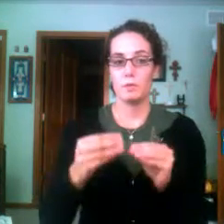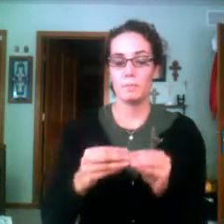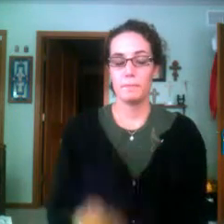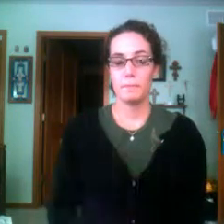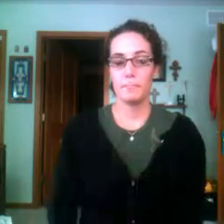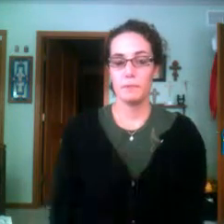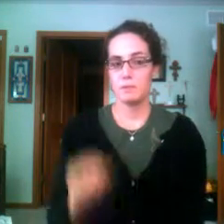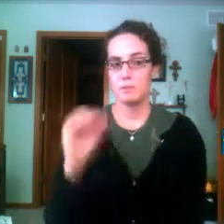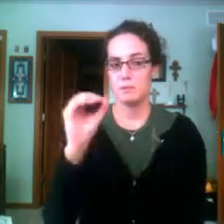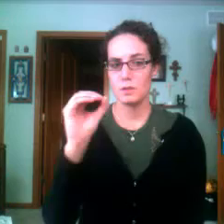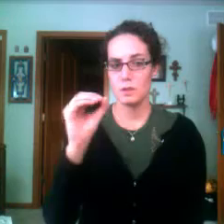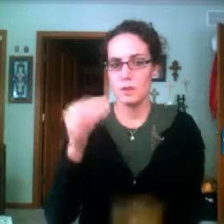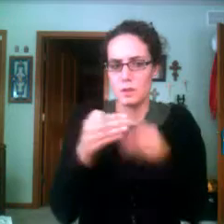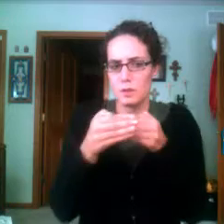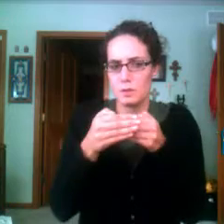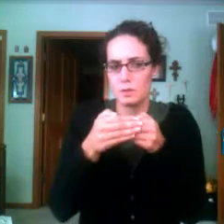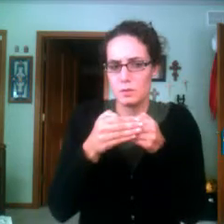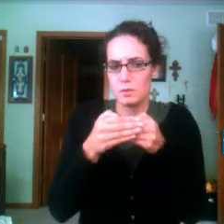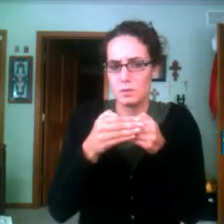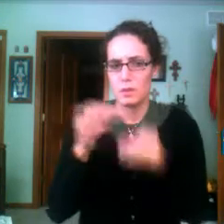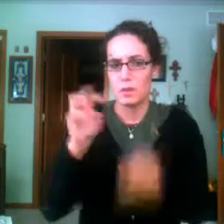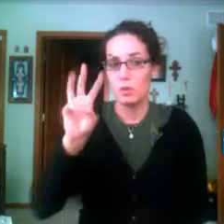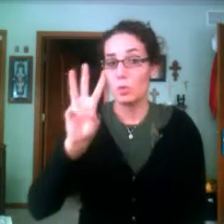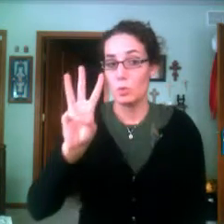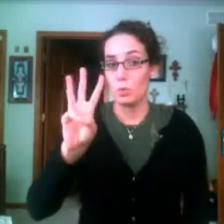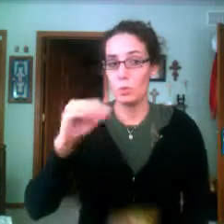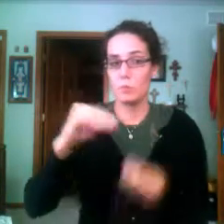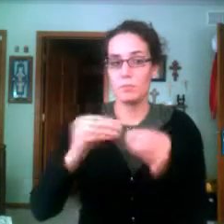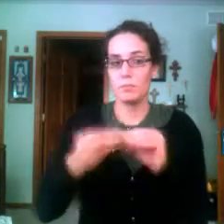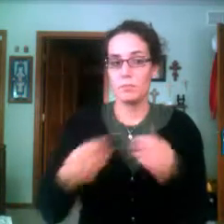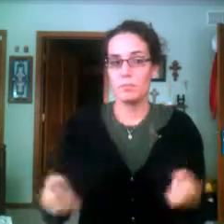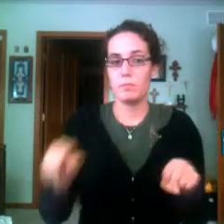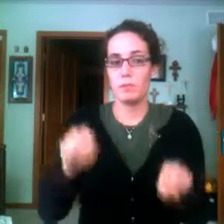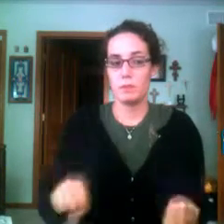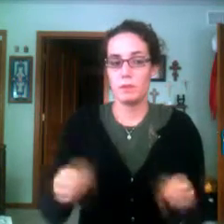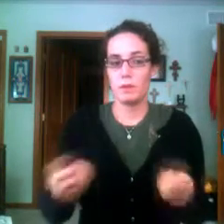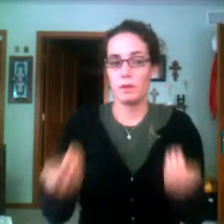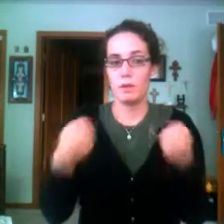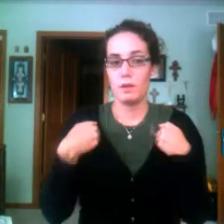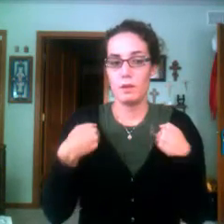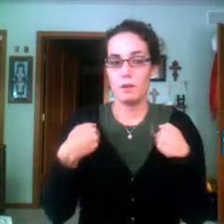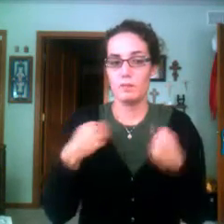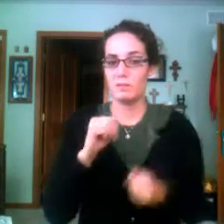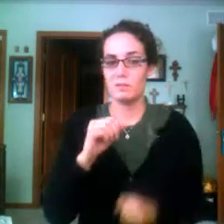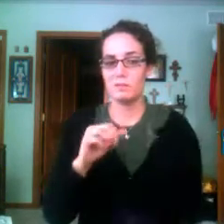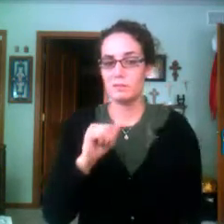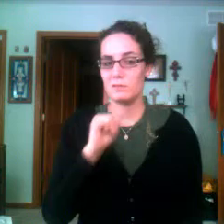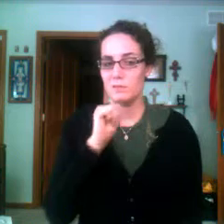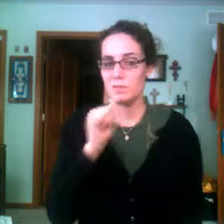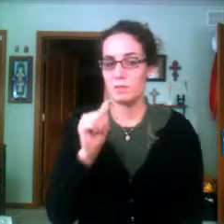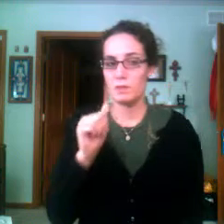the smallest whole number that you can have. Be aware of that. There is no largest whole number. This goes on forever and